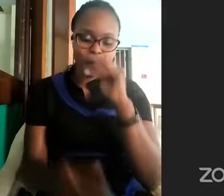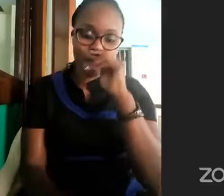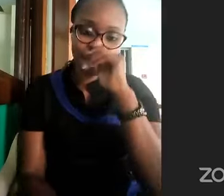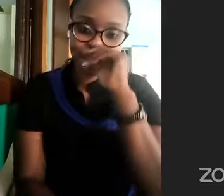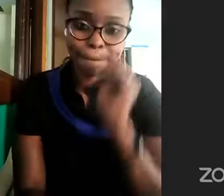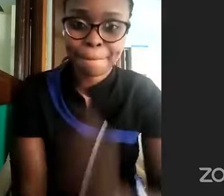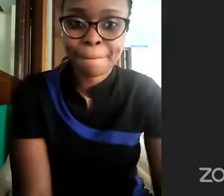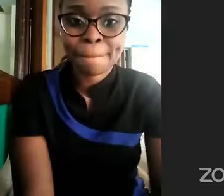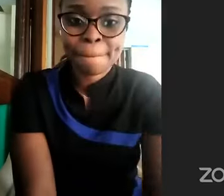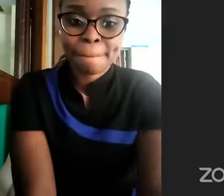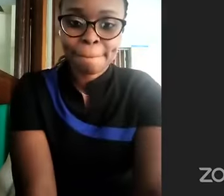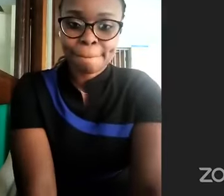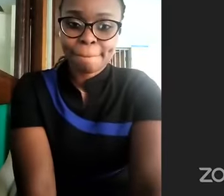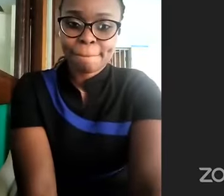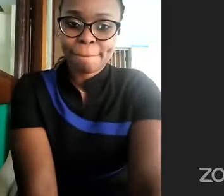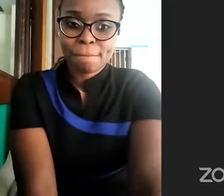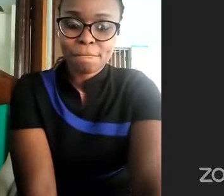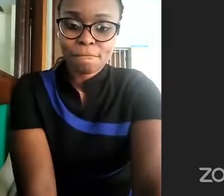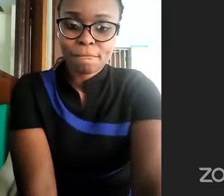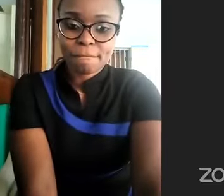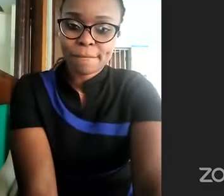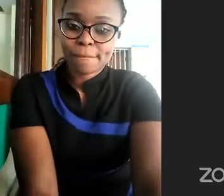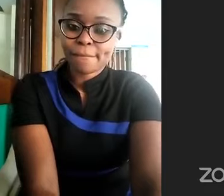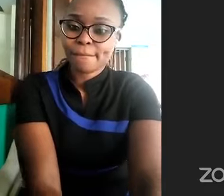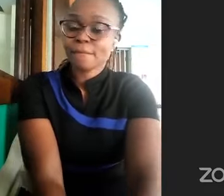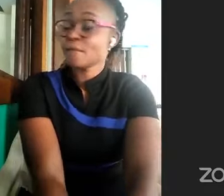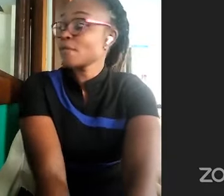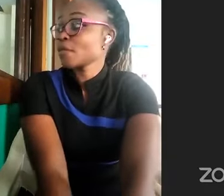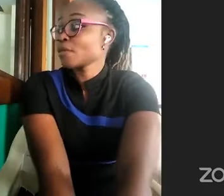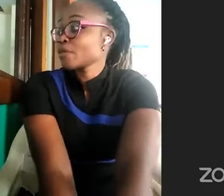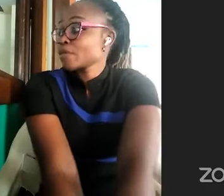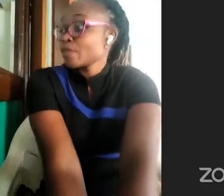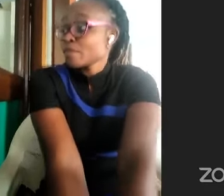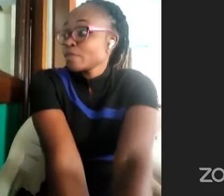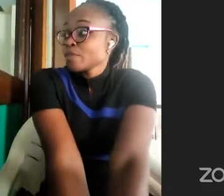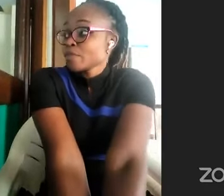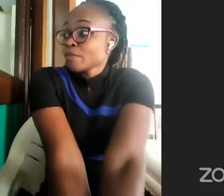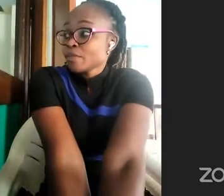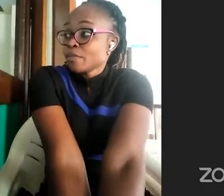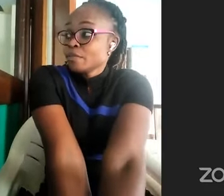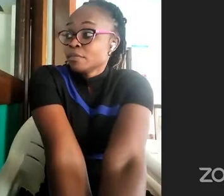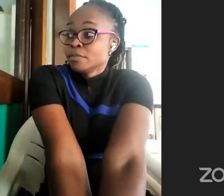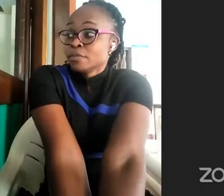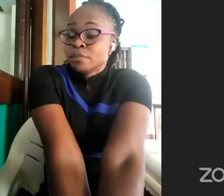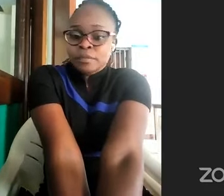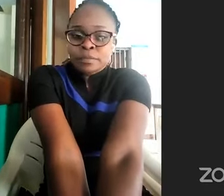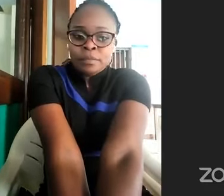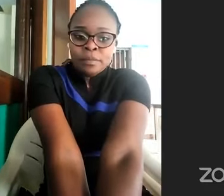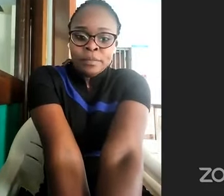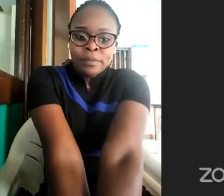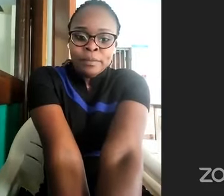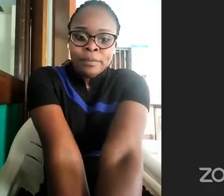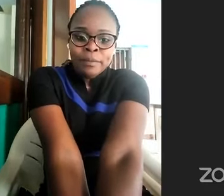sana kwa your presentation, and you're talking about solidarity together, which is a very